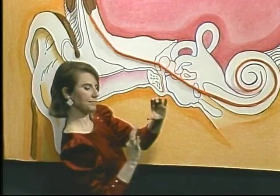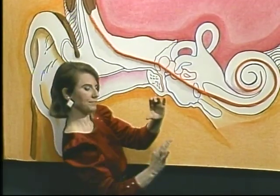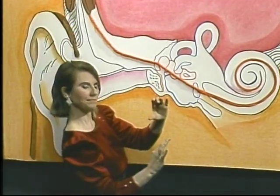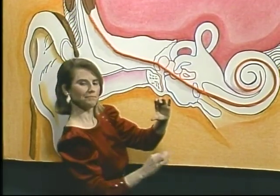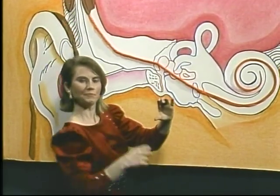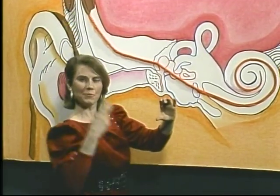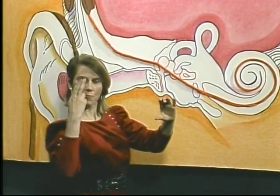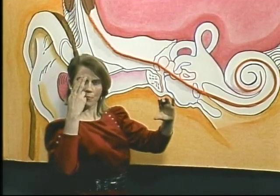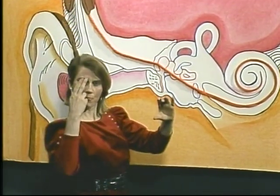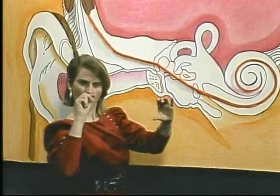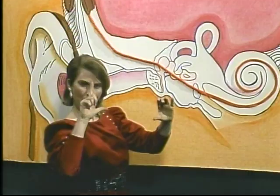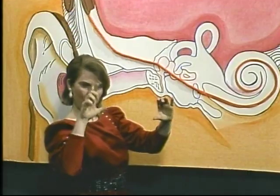and a hole is made